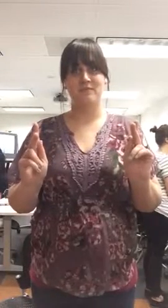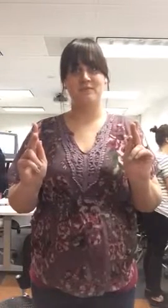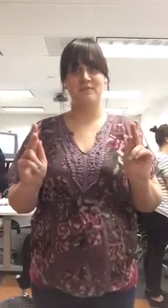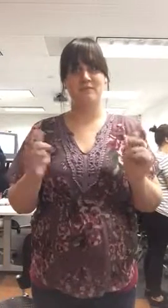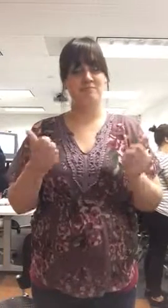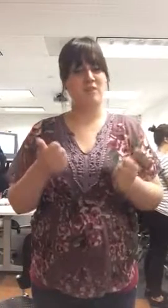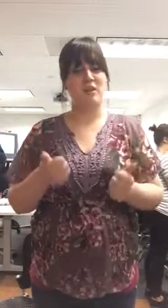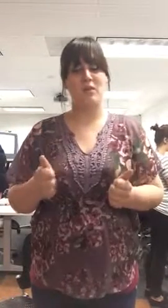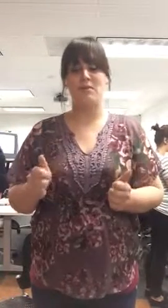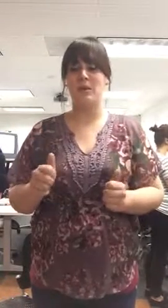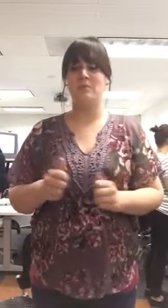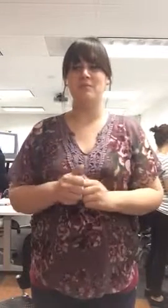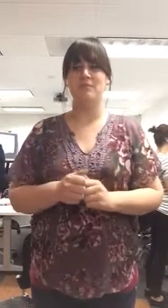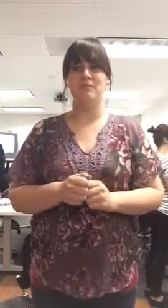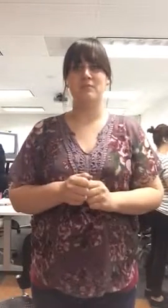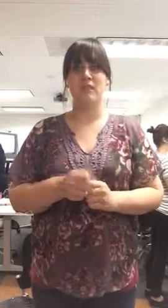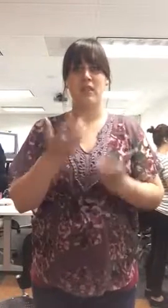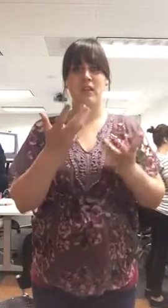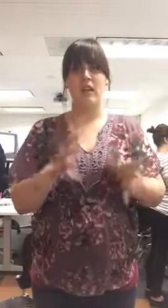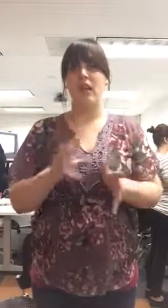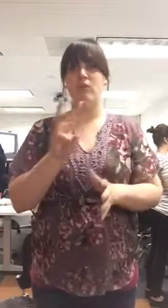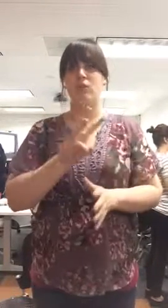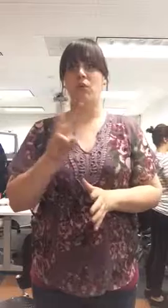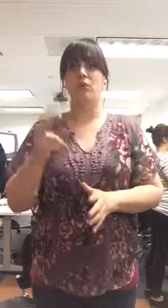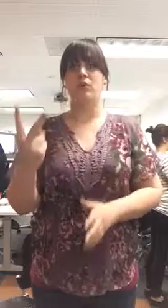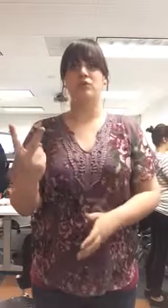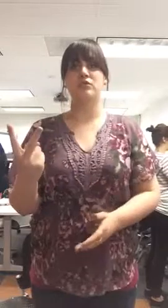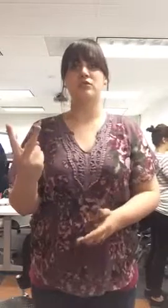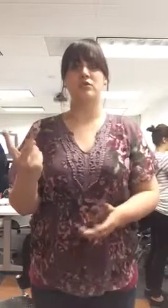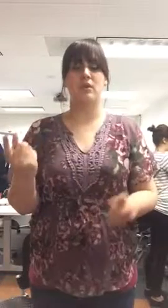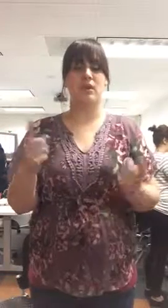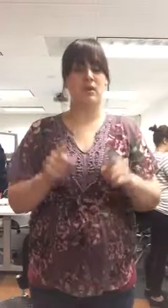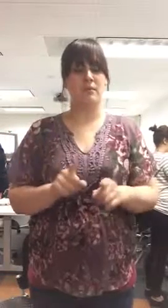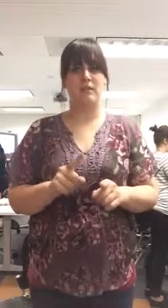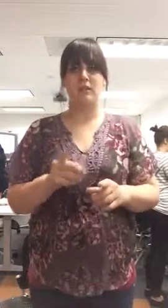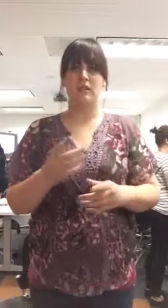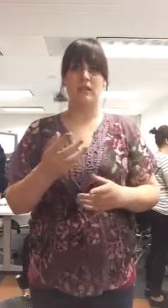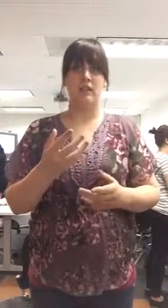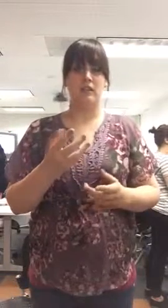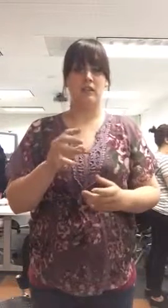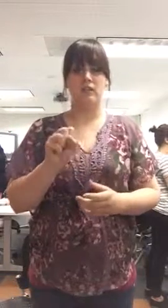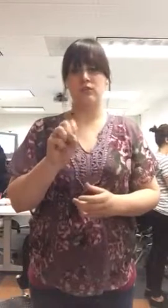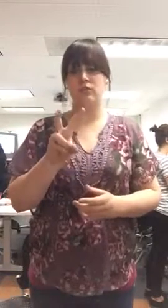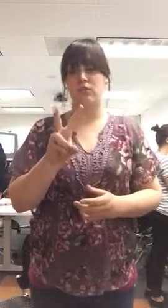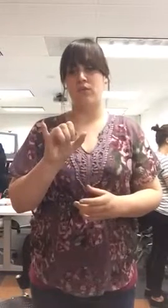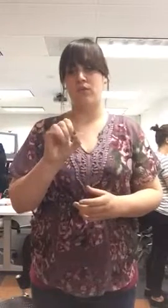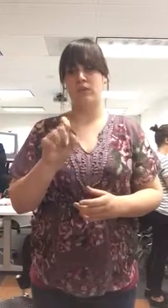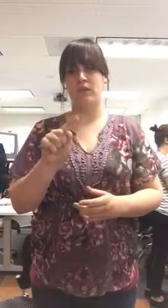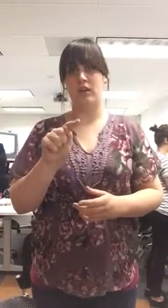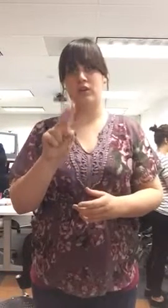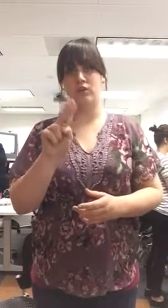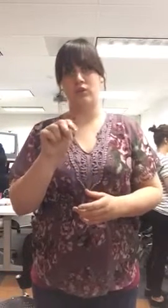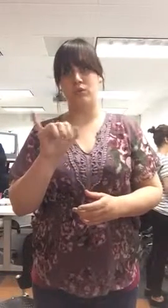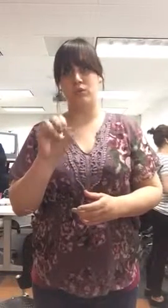Anyway, the end of World War II came. Probably the Soviet Union was, without a doubt, the most